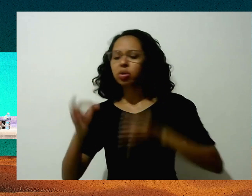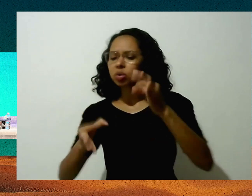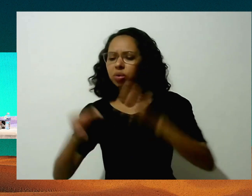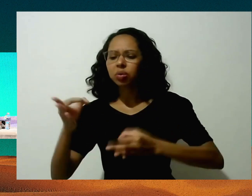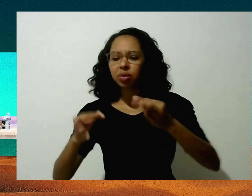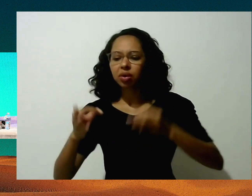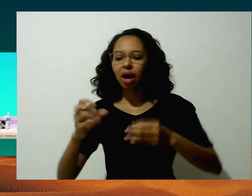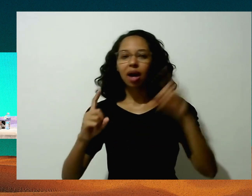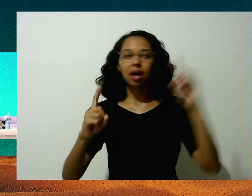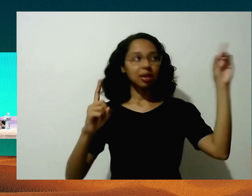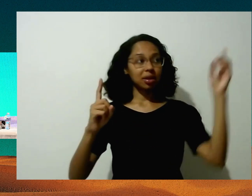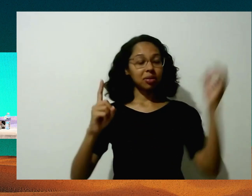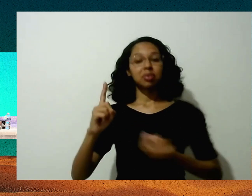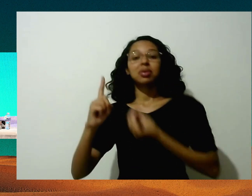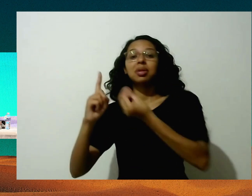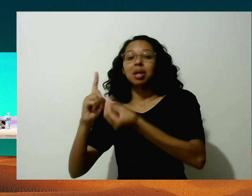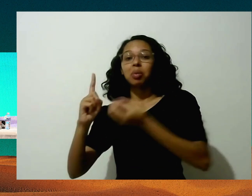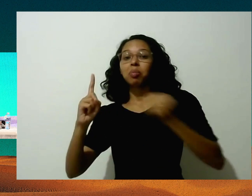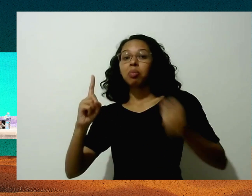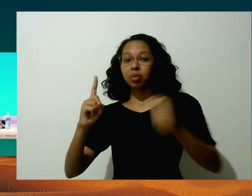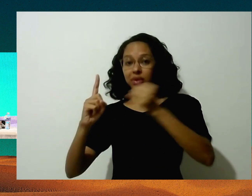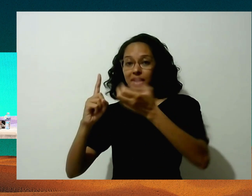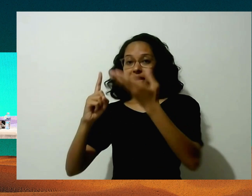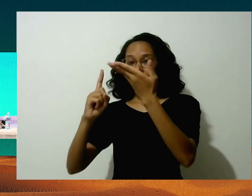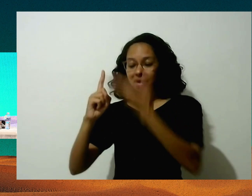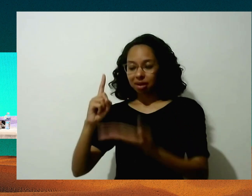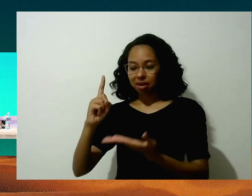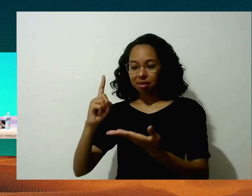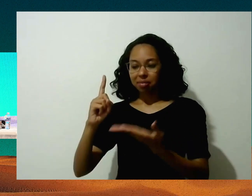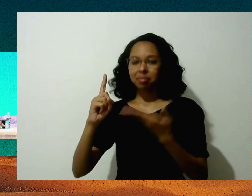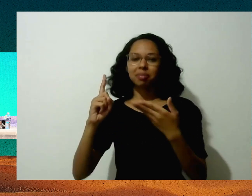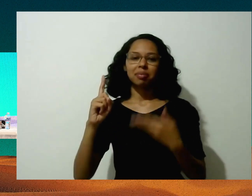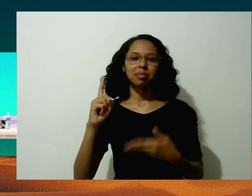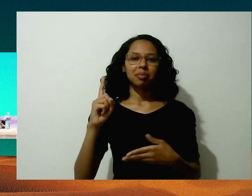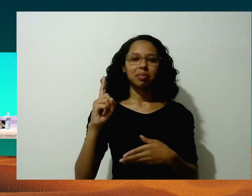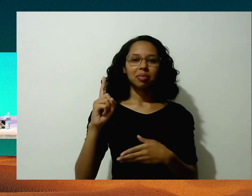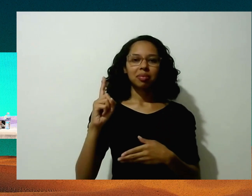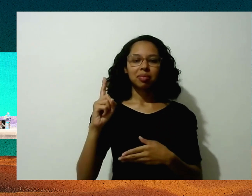know that God gave the authority to the man Jesus to judge?